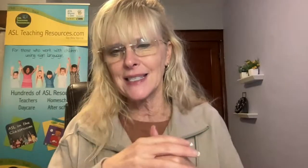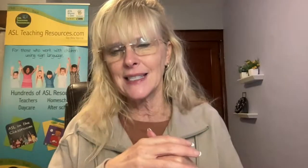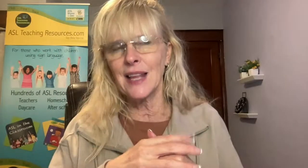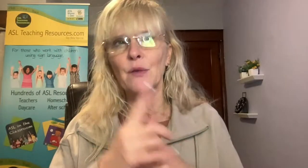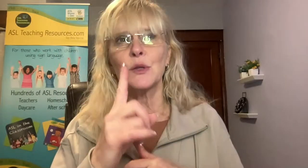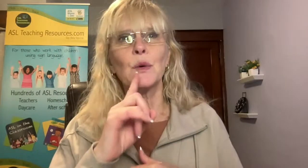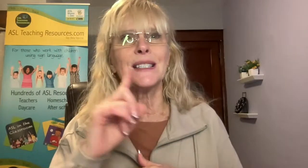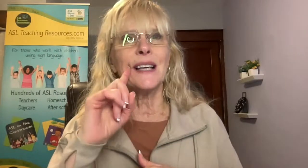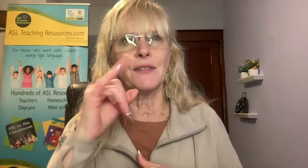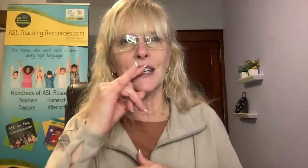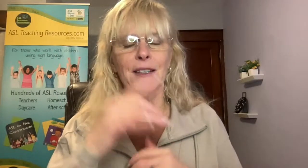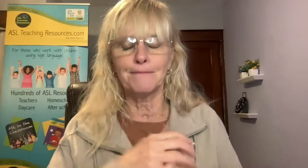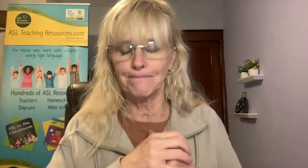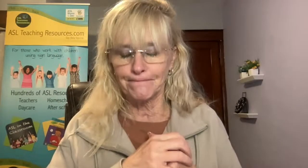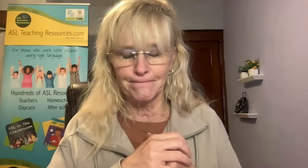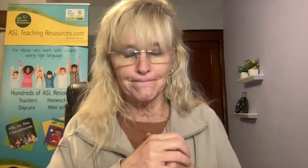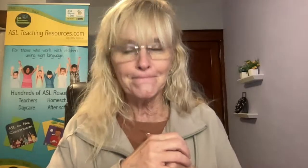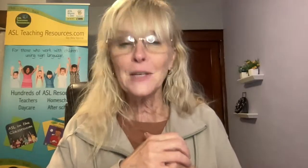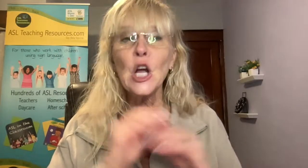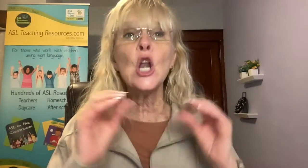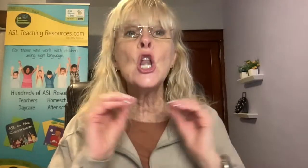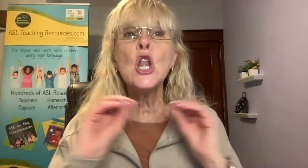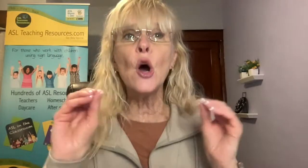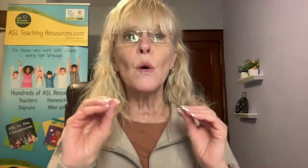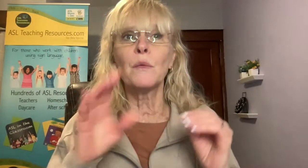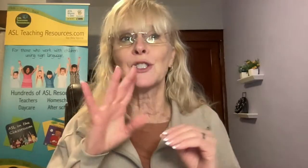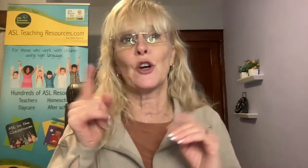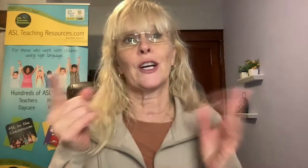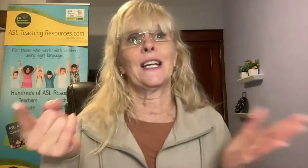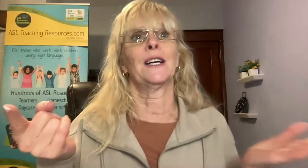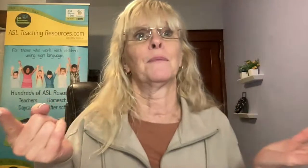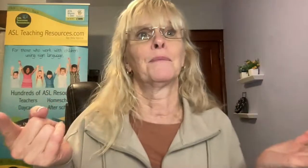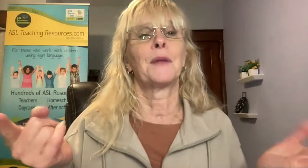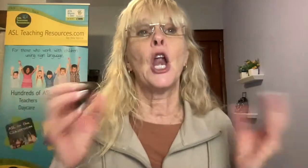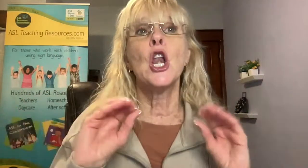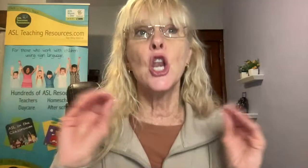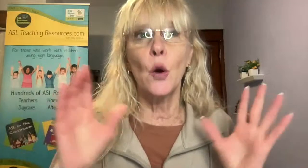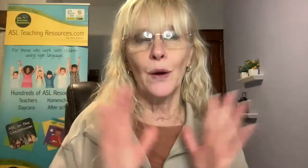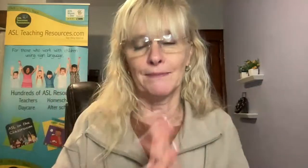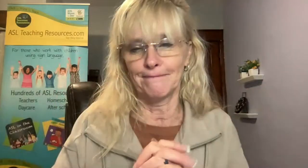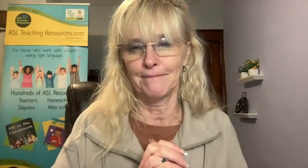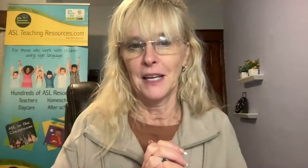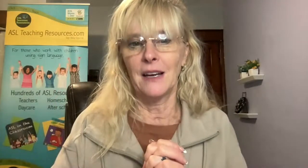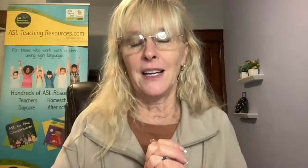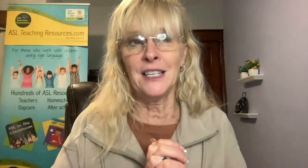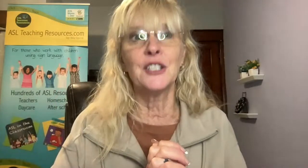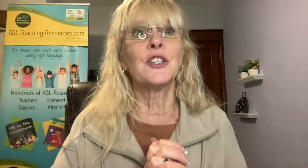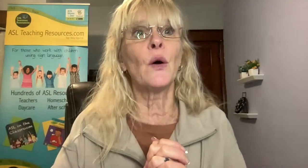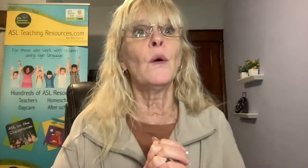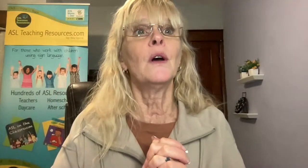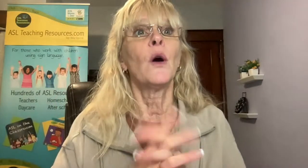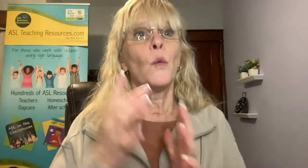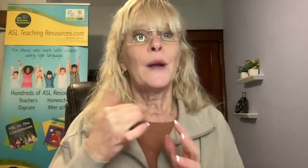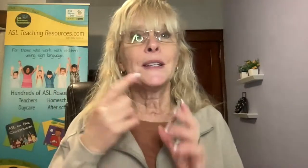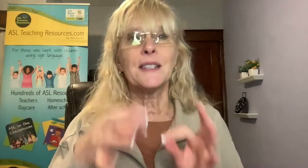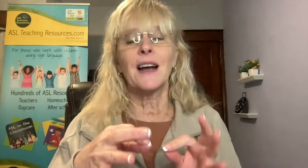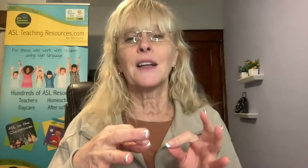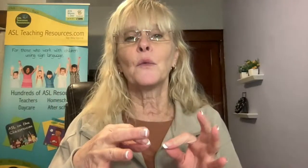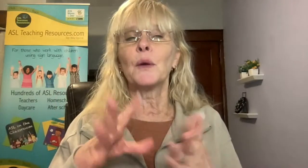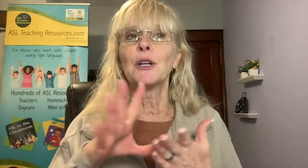and there was one deaf kid. No one was talking to him. No one. So we decided we would